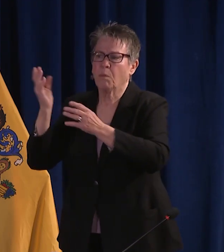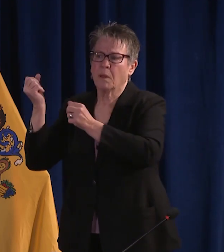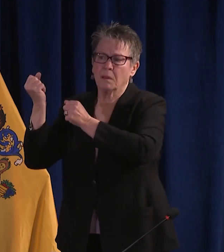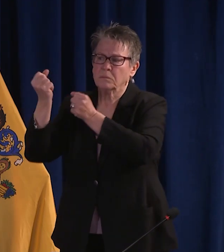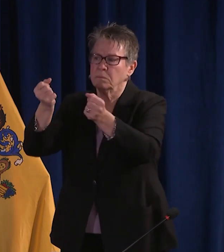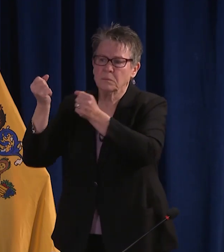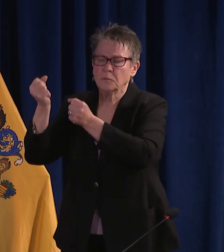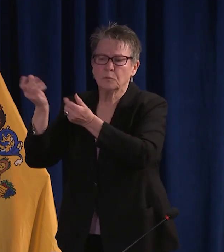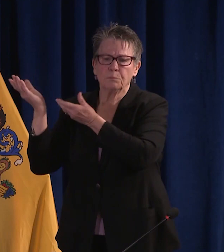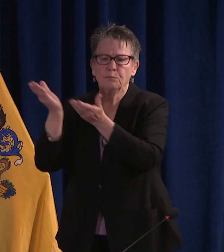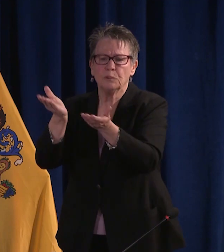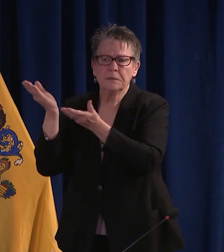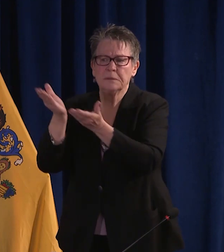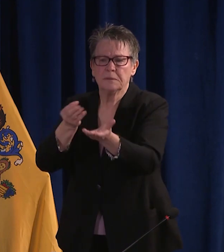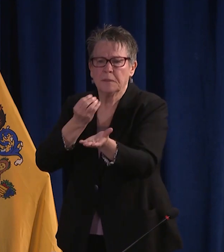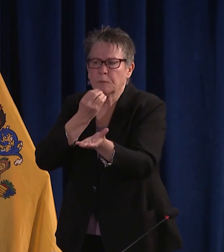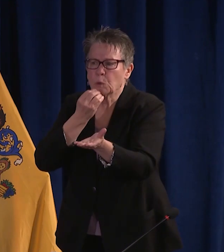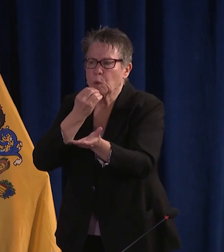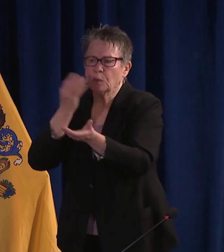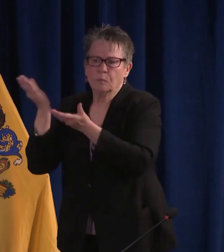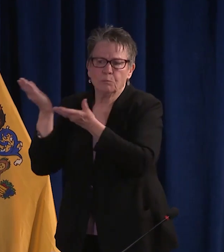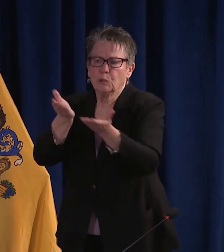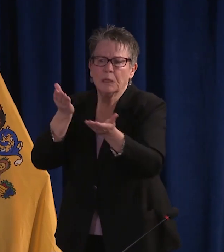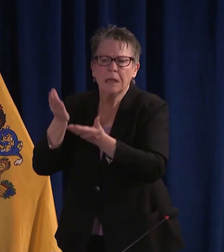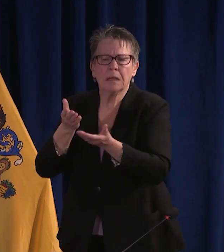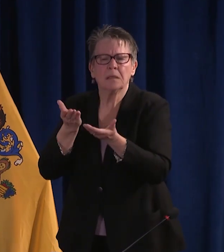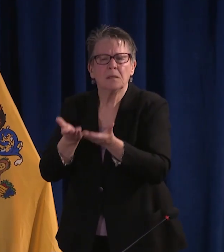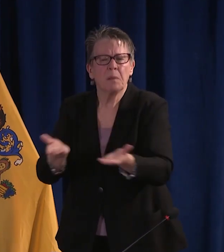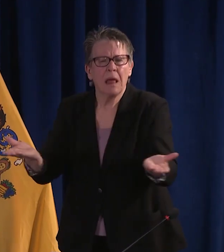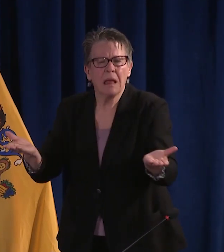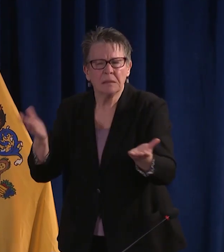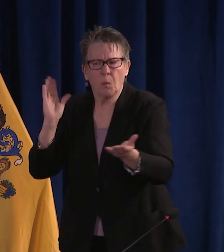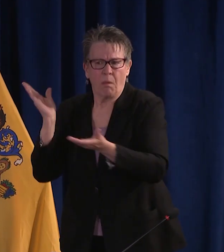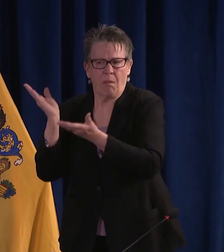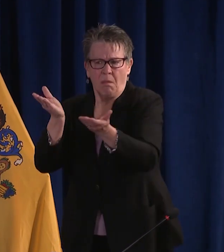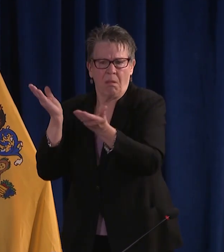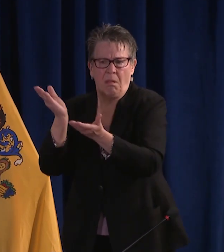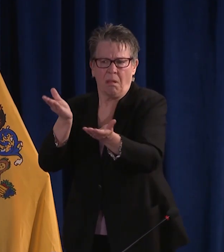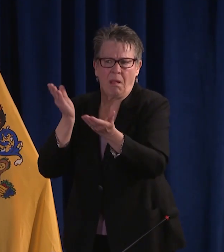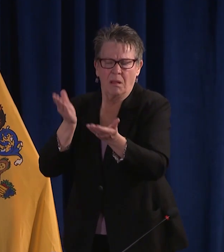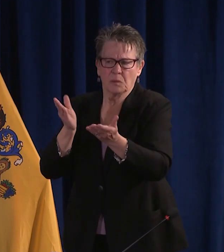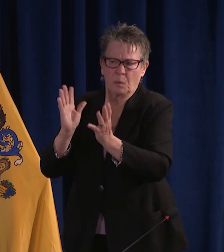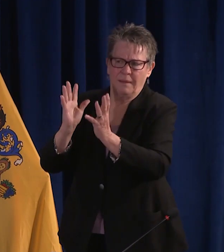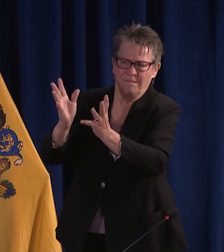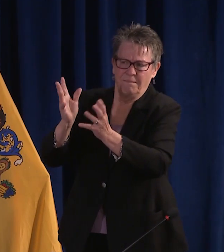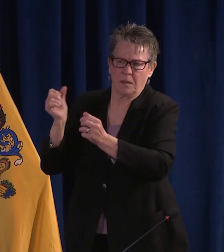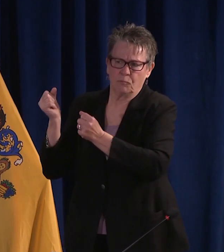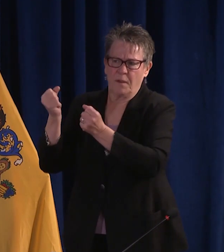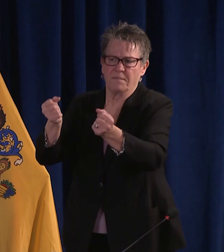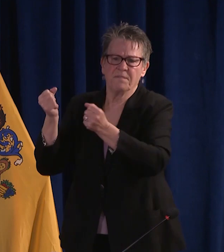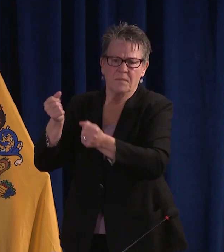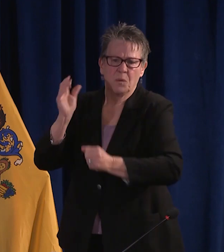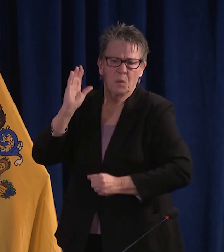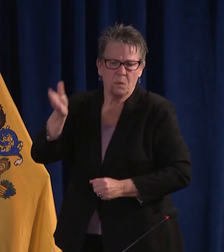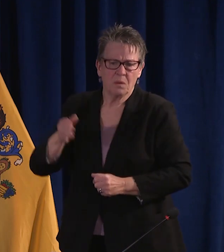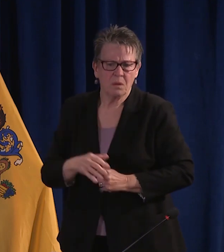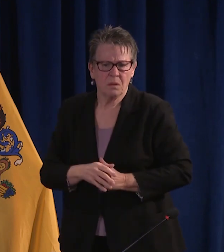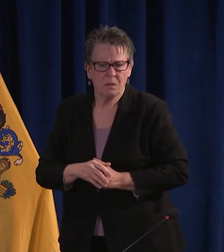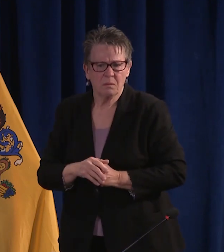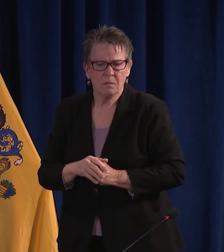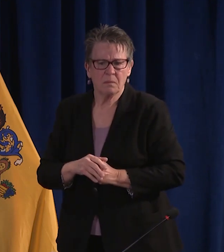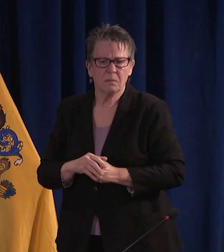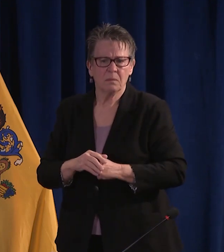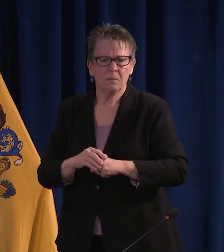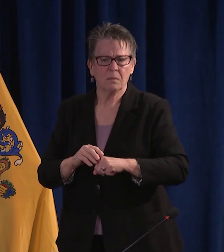our response, and we tip our cap to them. And the same goes for the members of the media, who are essential to getting the facts and resources out to